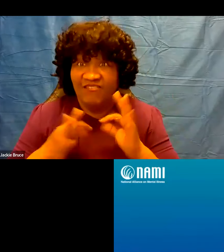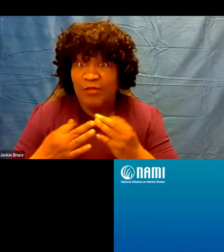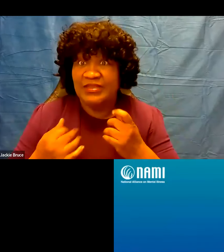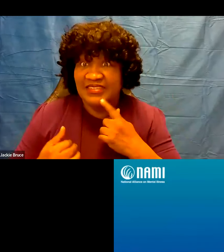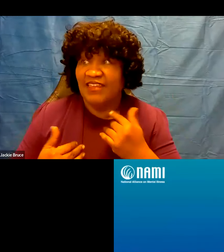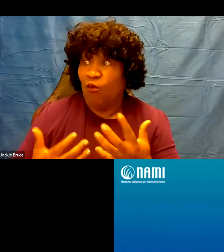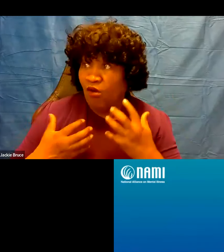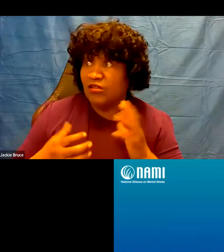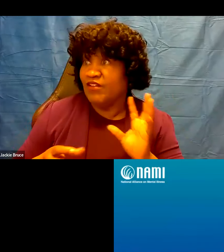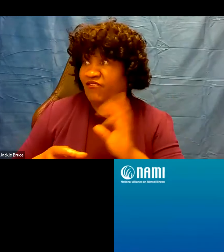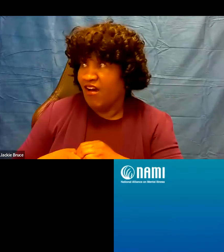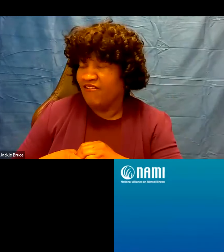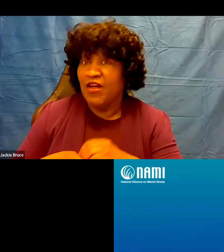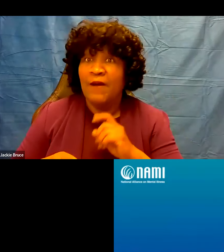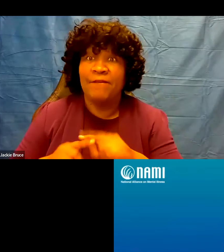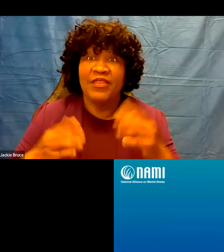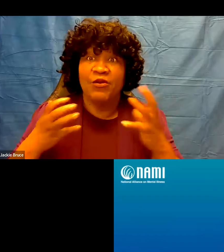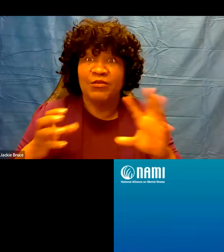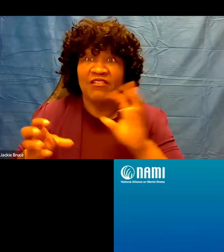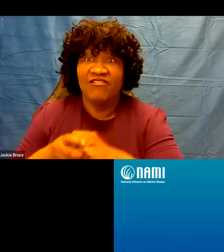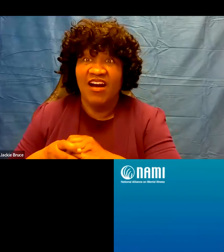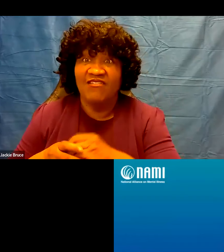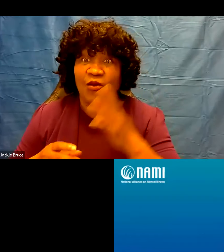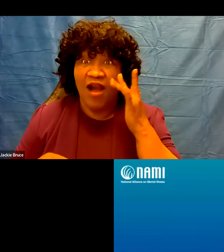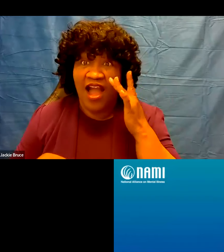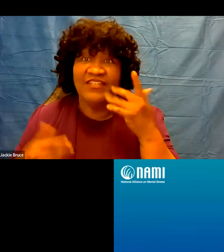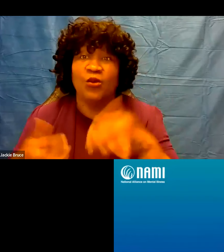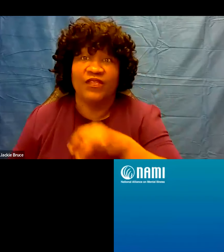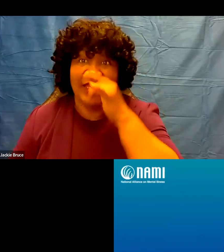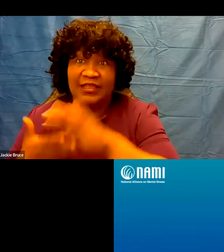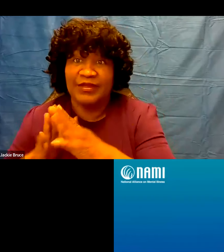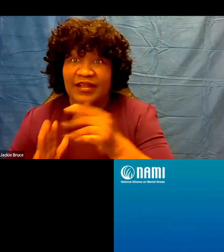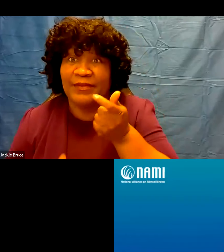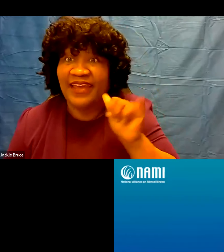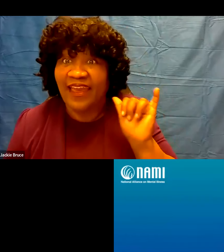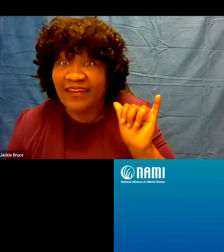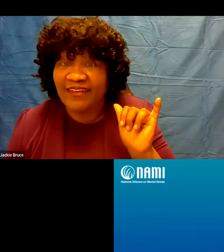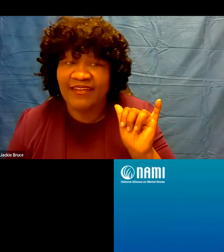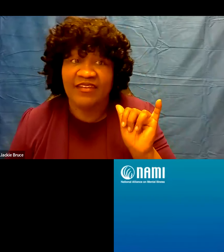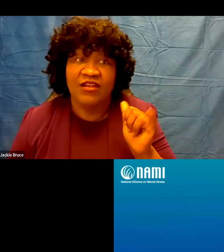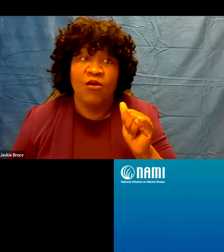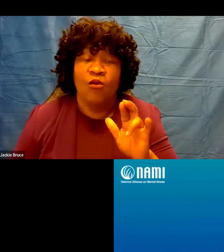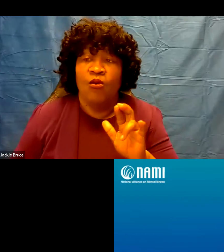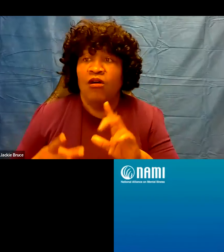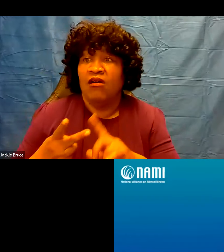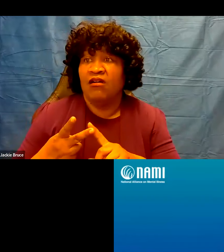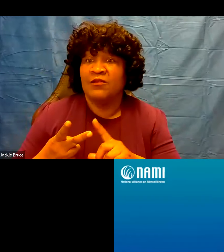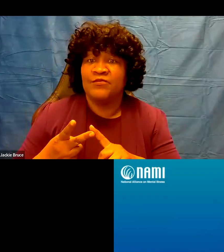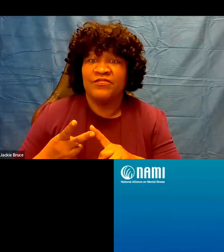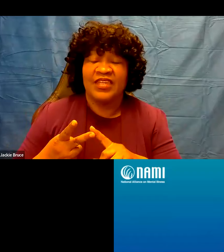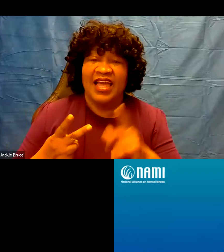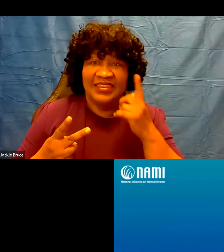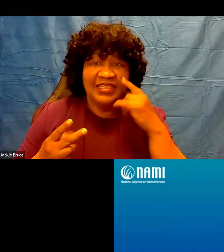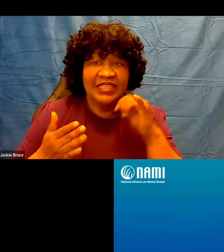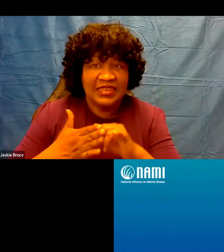involved, but that's because they want to be involved in their kids not being gay, or and so I think that's